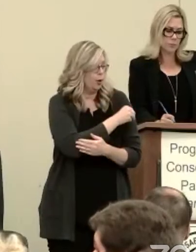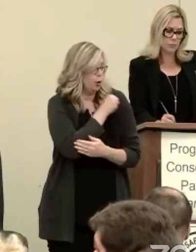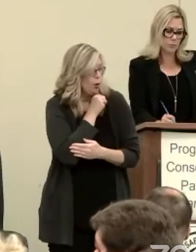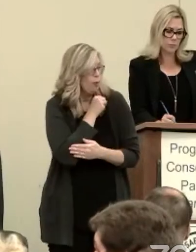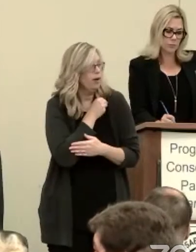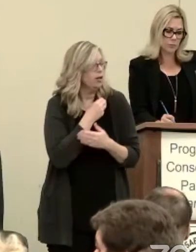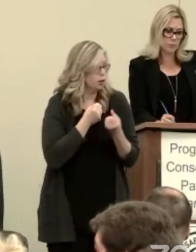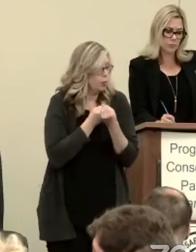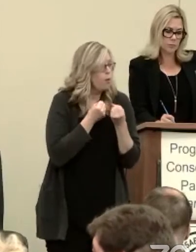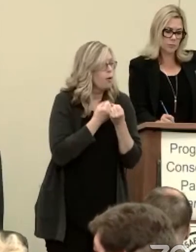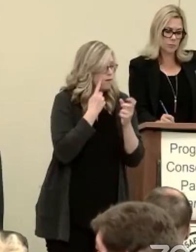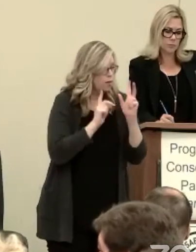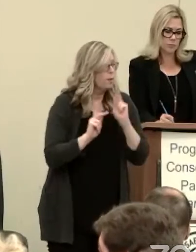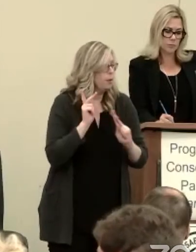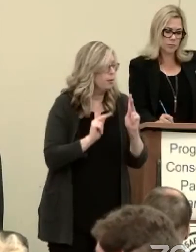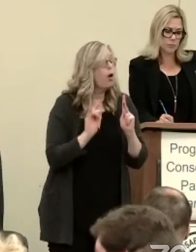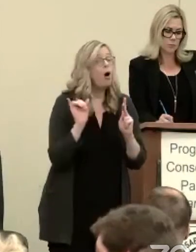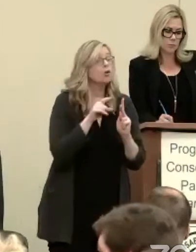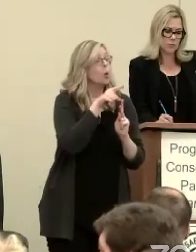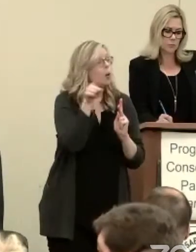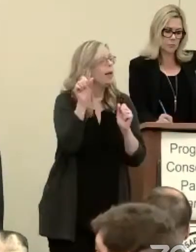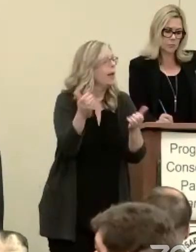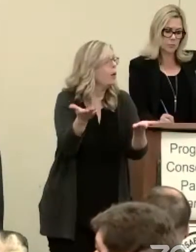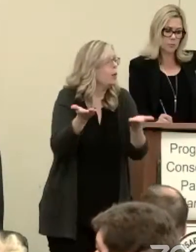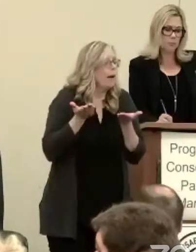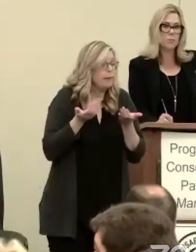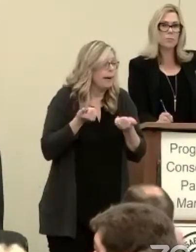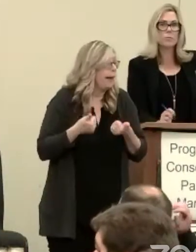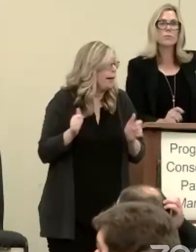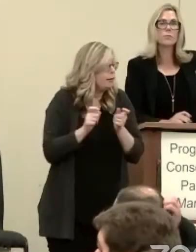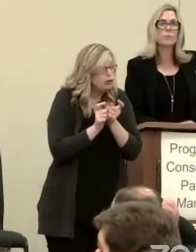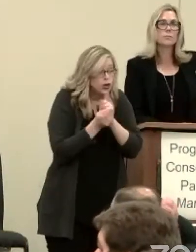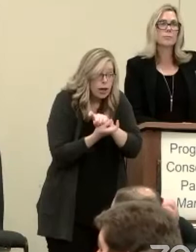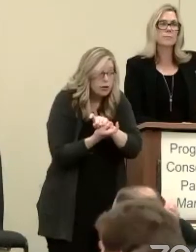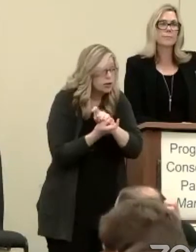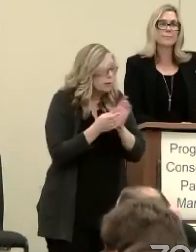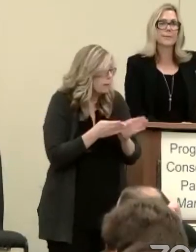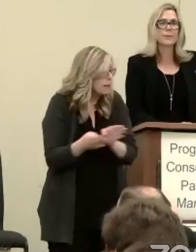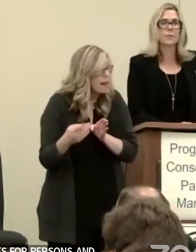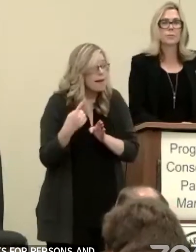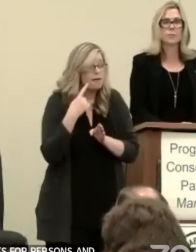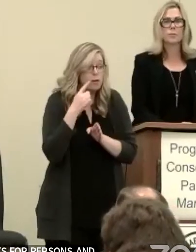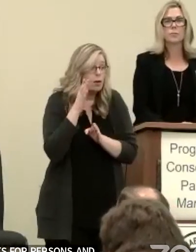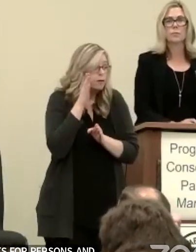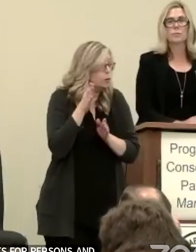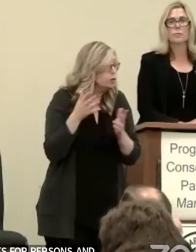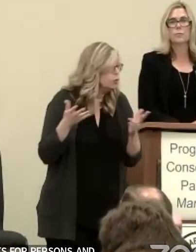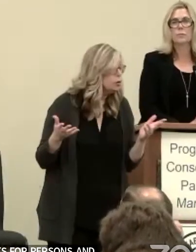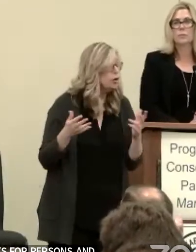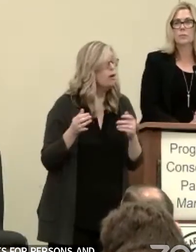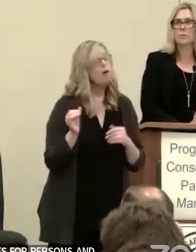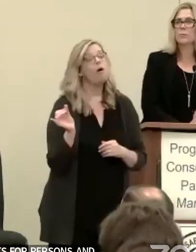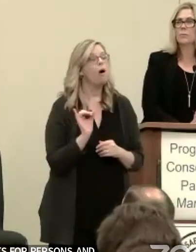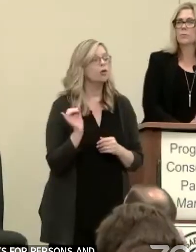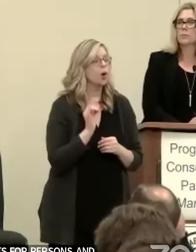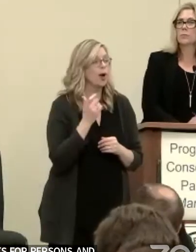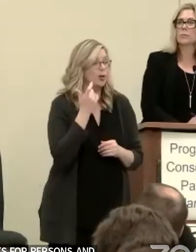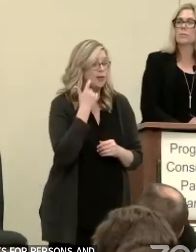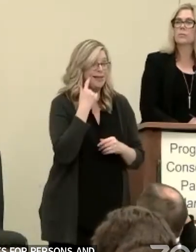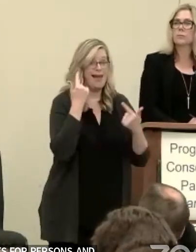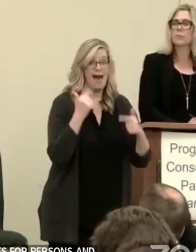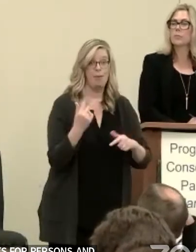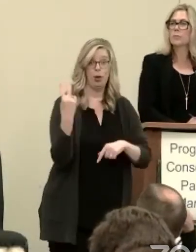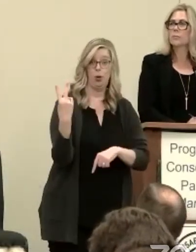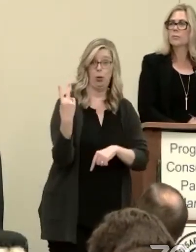and recommending any changes that need to be brought forward. And certainly, as was noted just 2 nights ago,